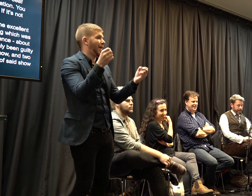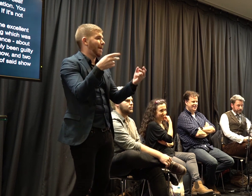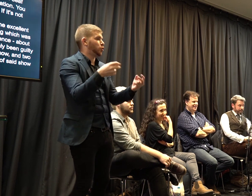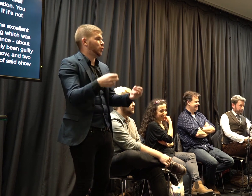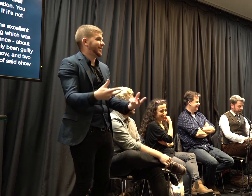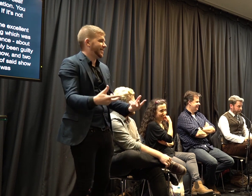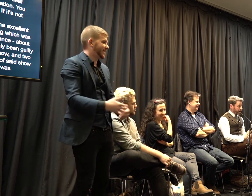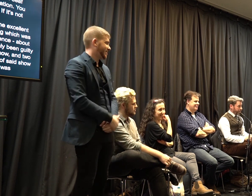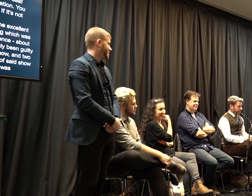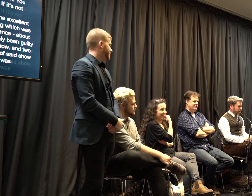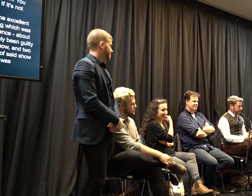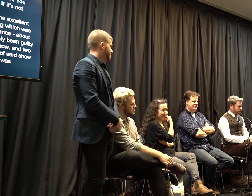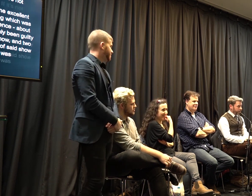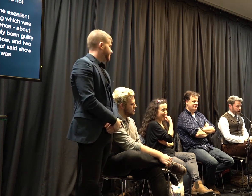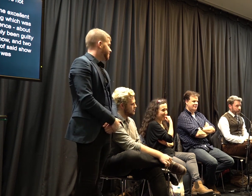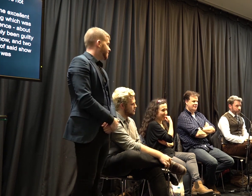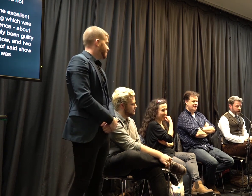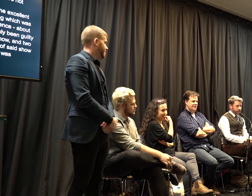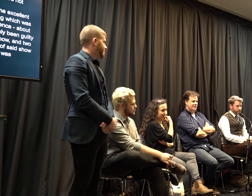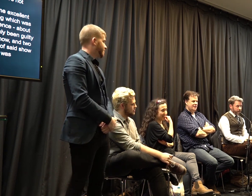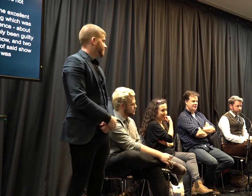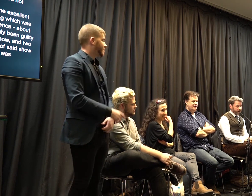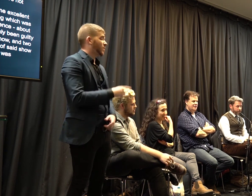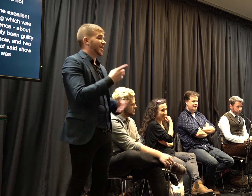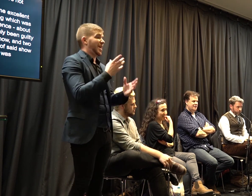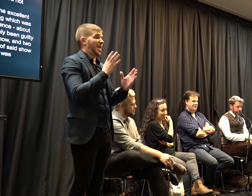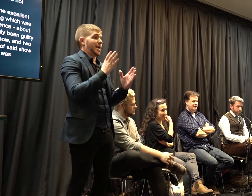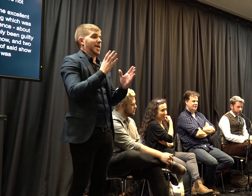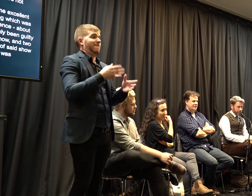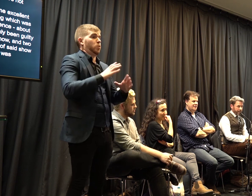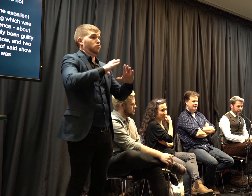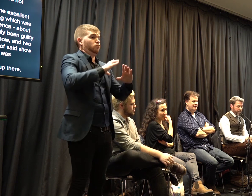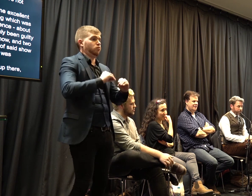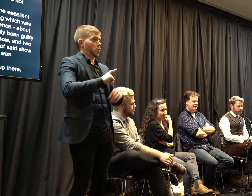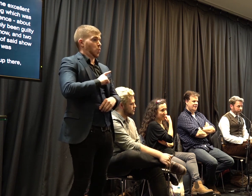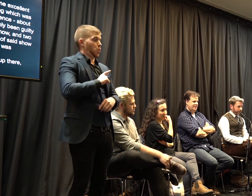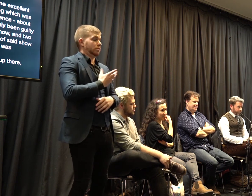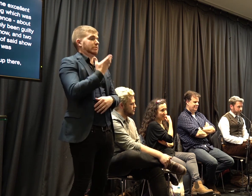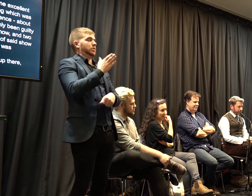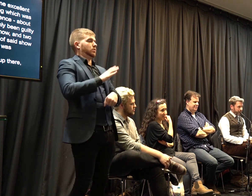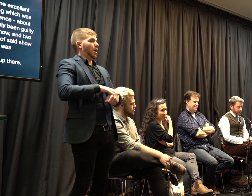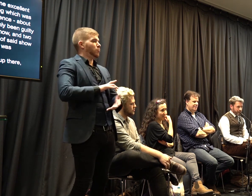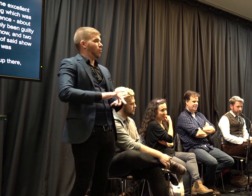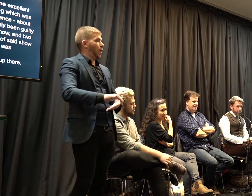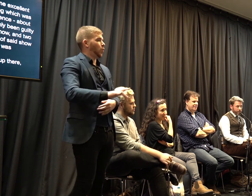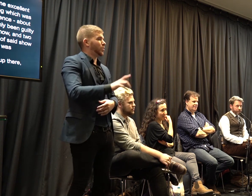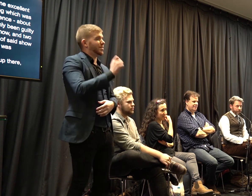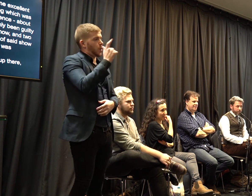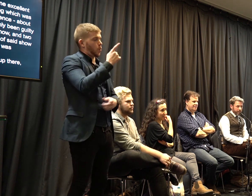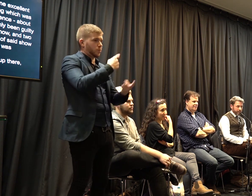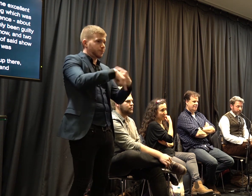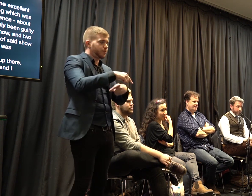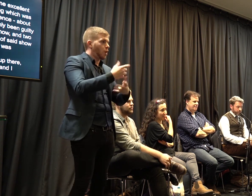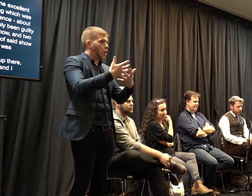I'm actually going to have to sadly wrap it up there because we are running very short of time, and I appreciate that everyone still has a lot of